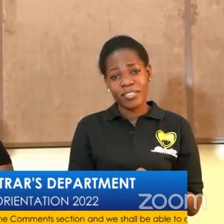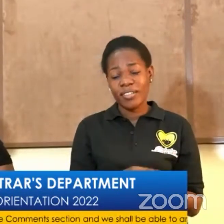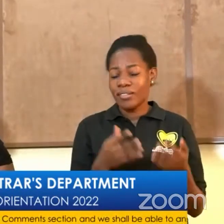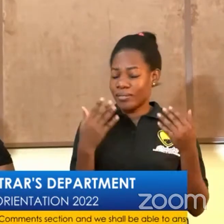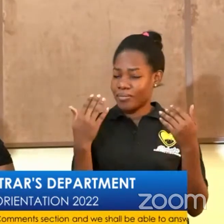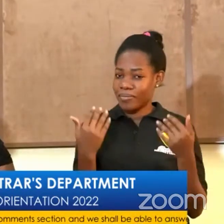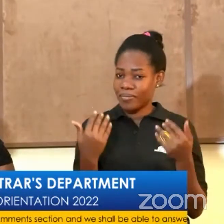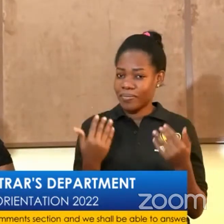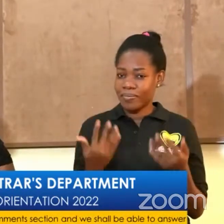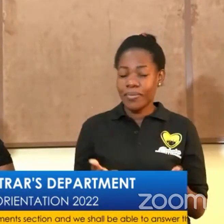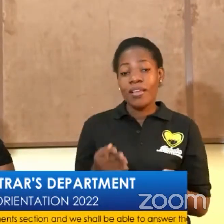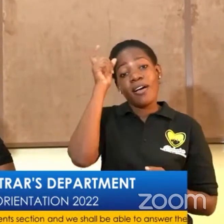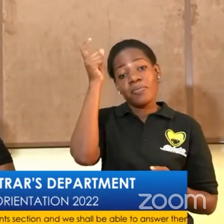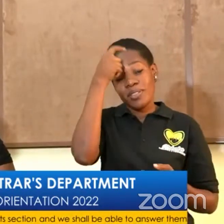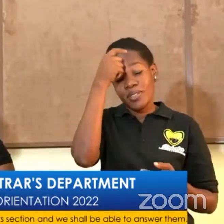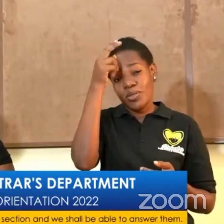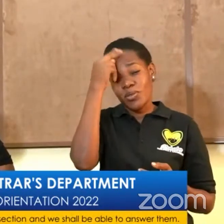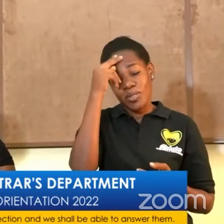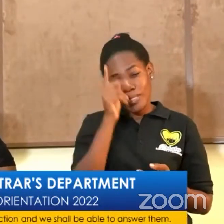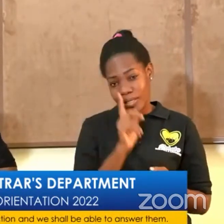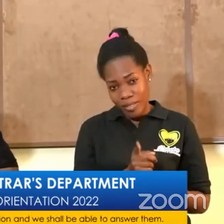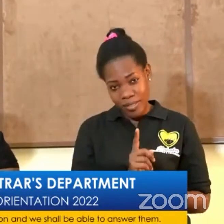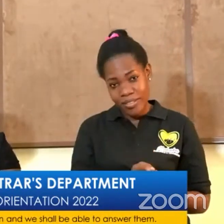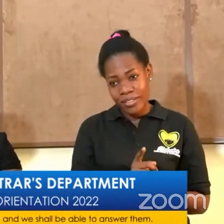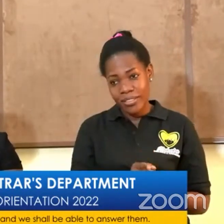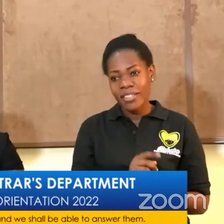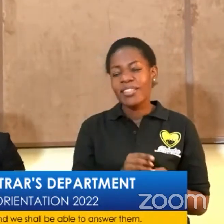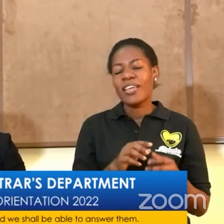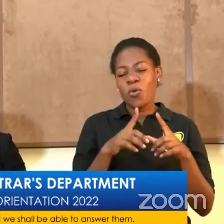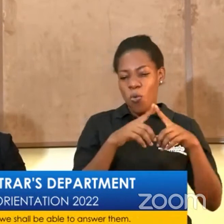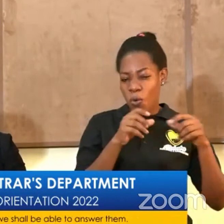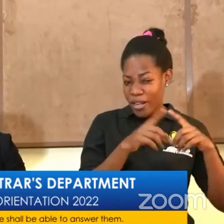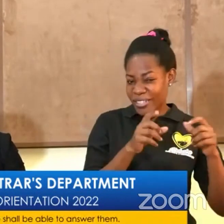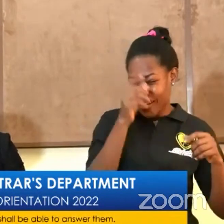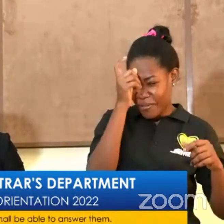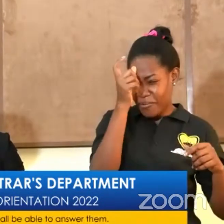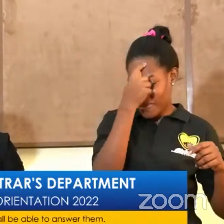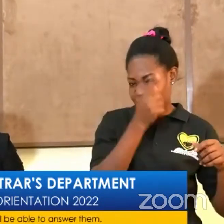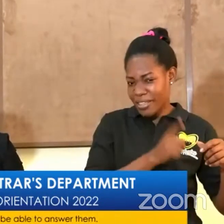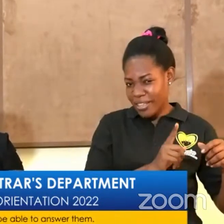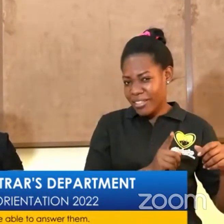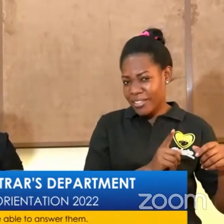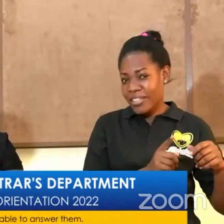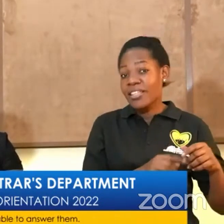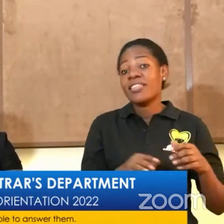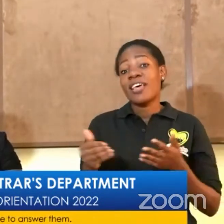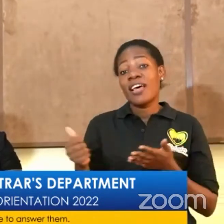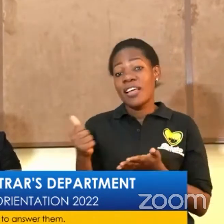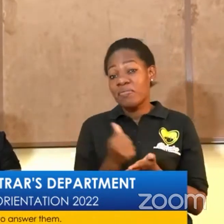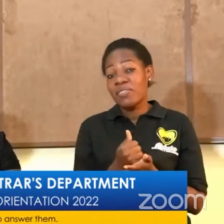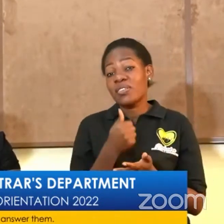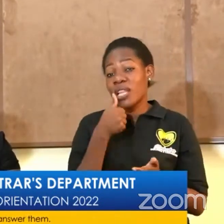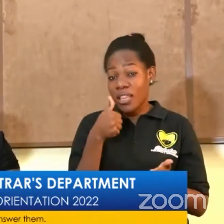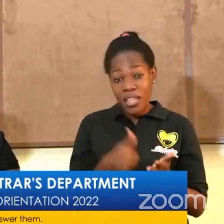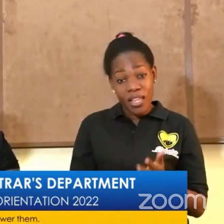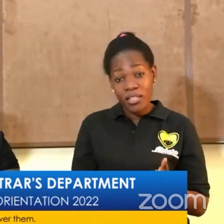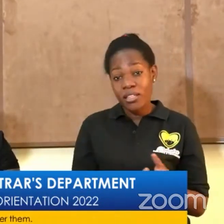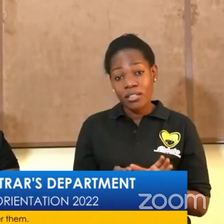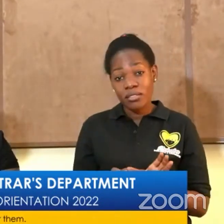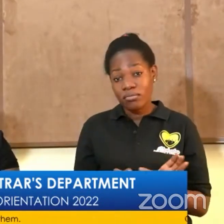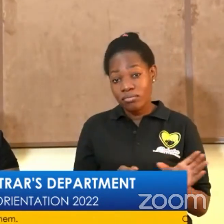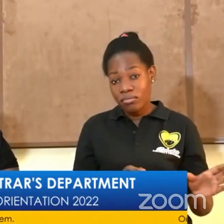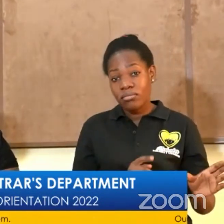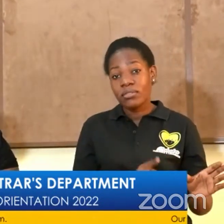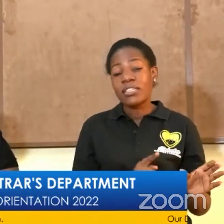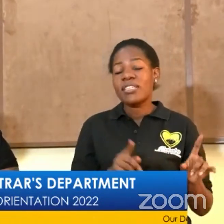Government students, apart from that word government, the admission letter you have is